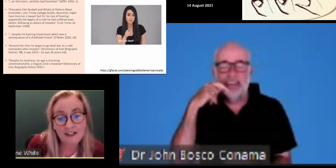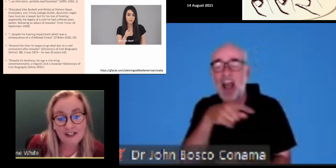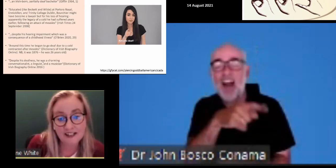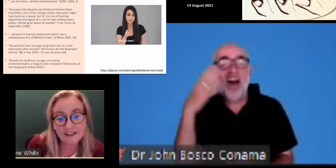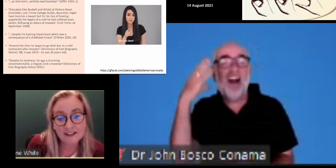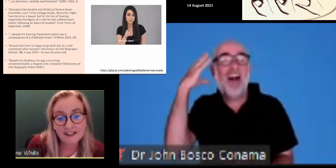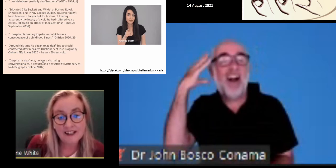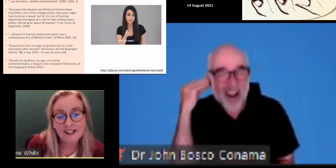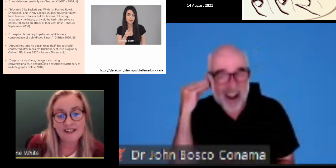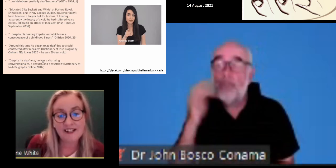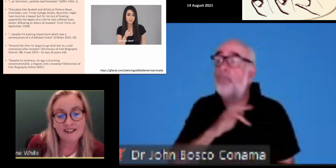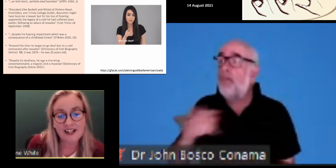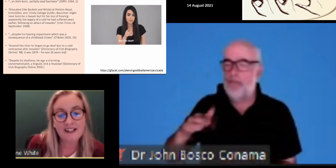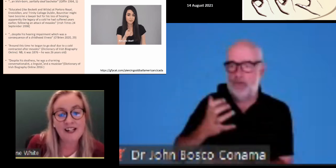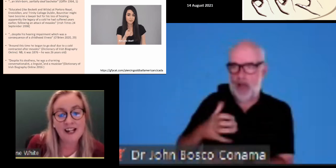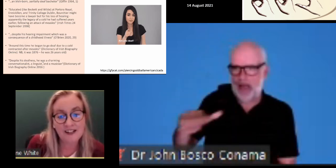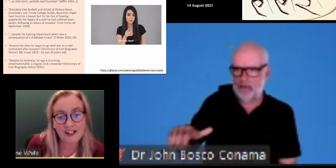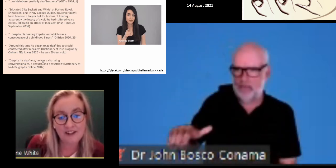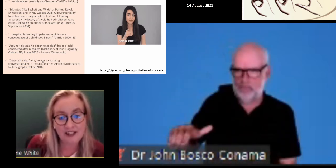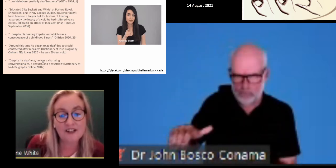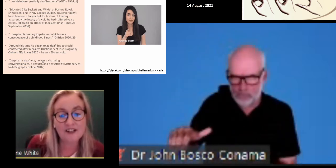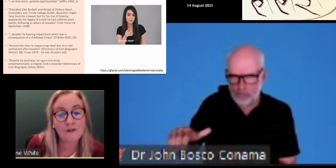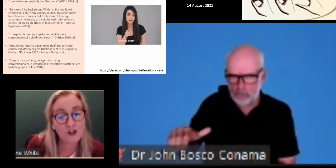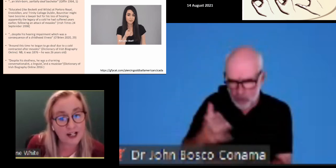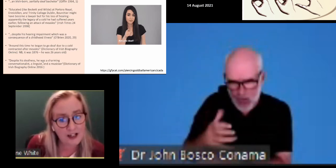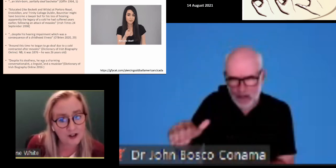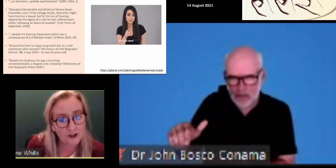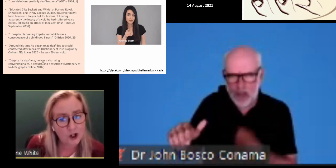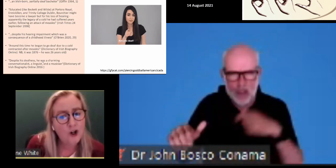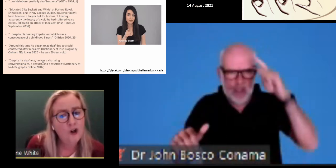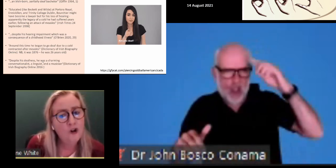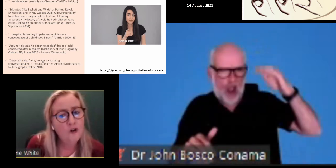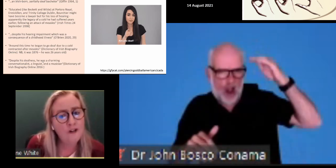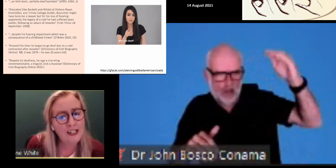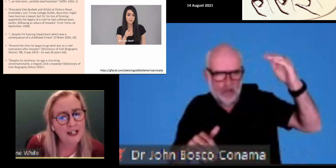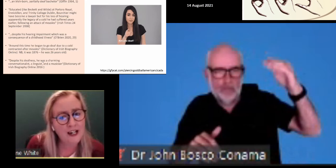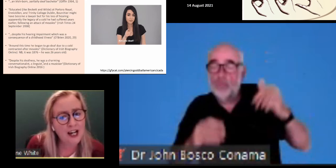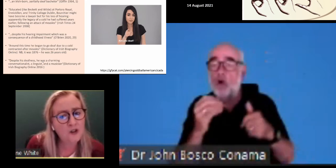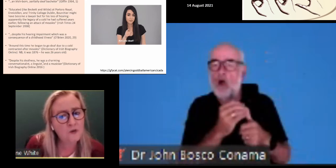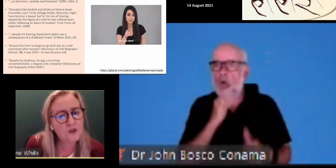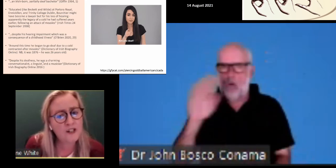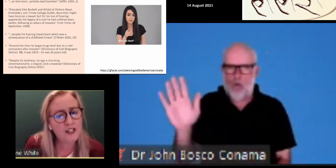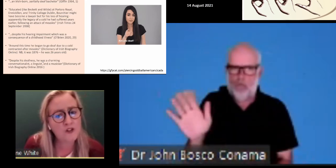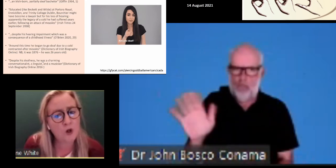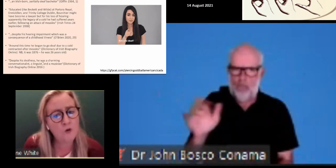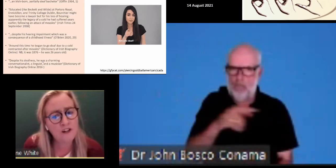reading it, it says that he had a hearing loss from childhood, Really, I thought it was when he was